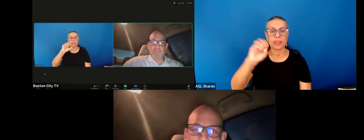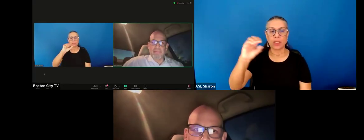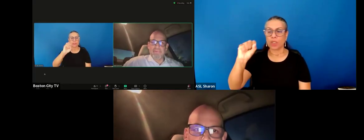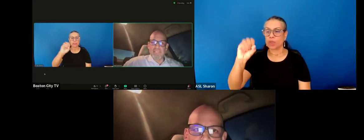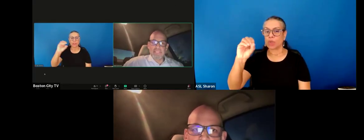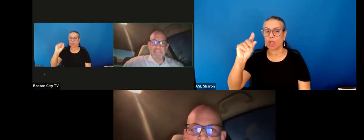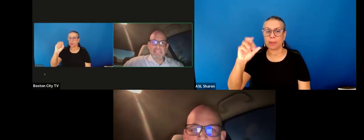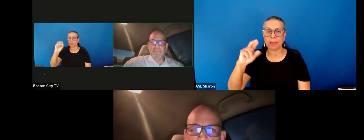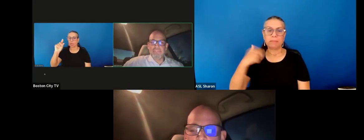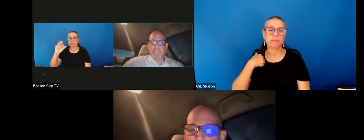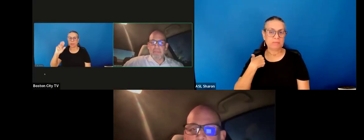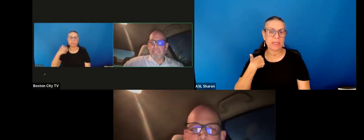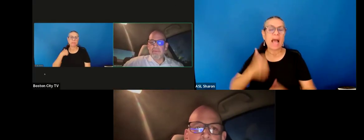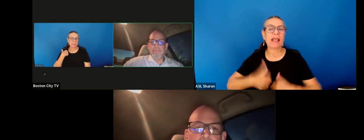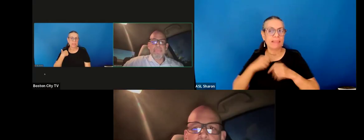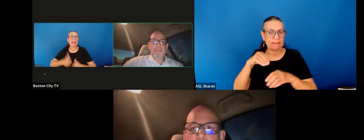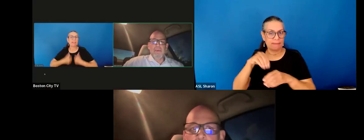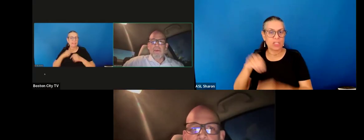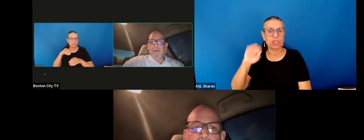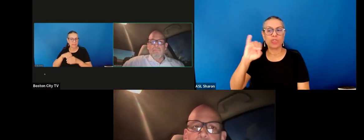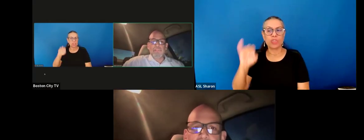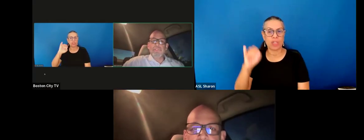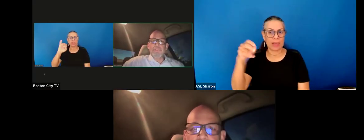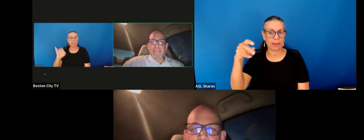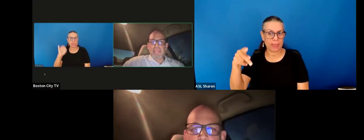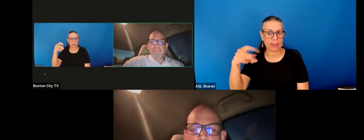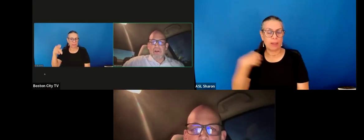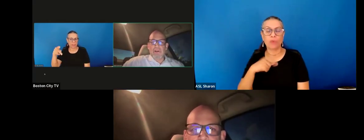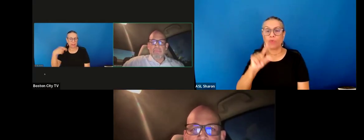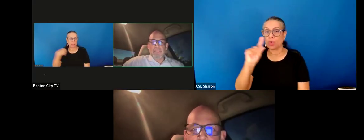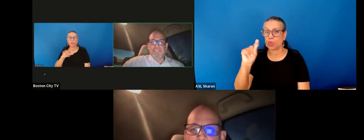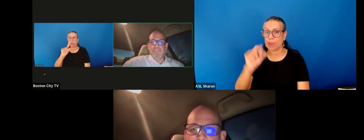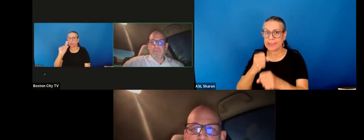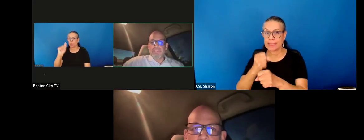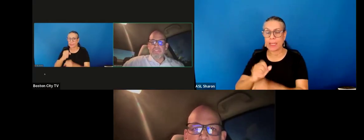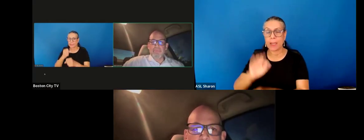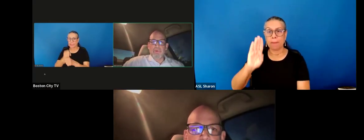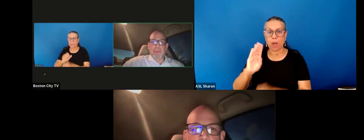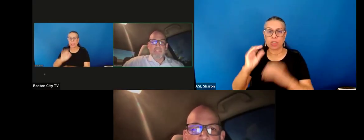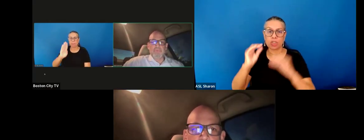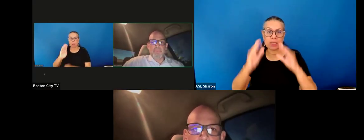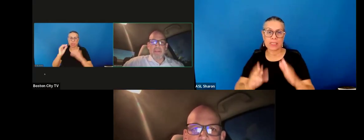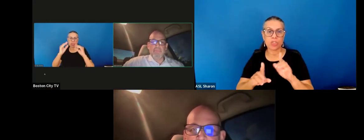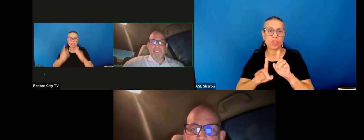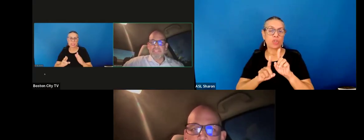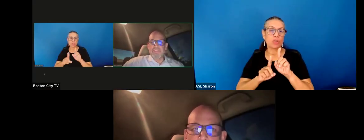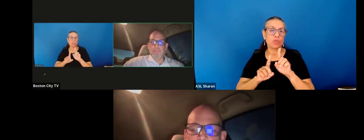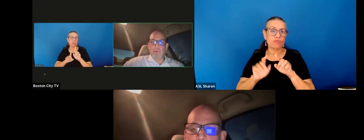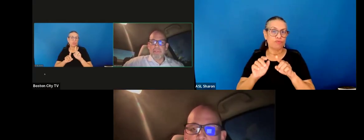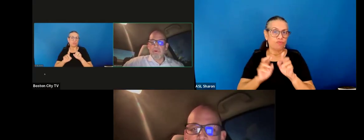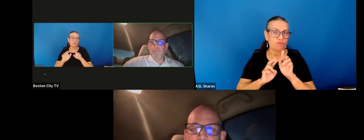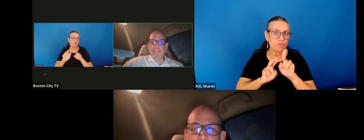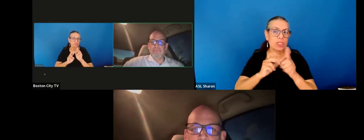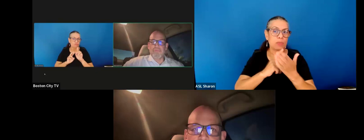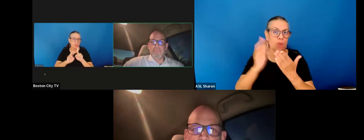Boston Plan for Excellence. I live in Jamaica Plain. For 2 decades, our Boston Teacher Residency Program has prepared, placed, and